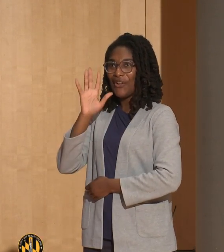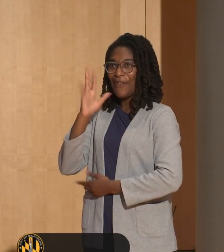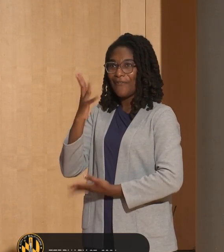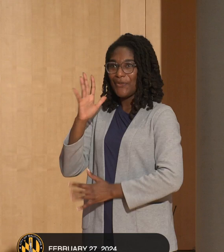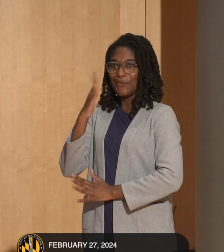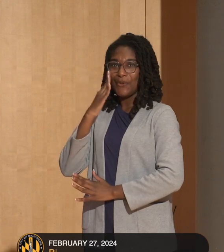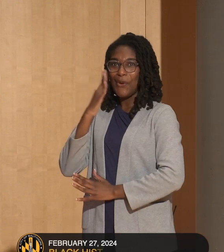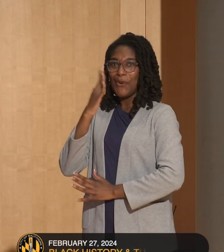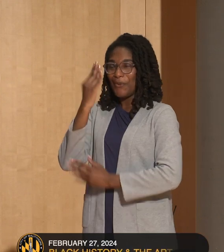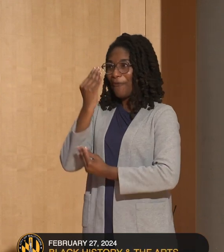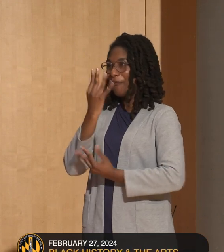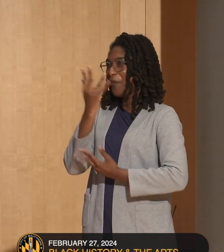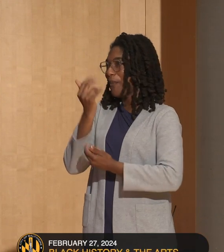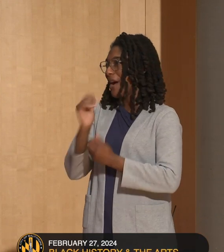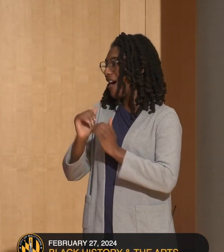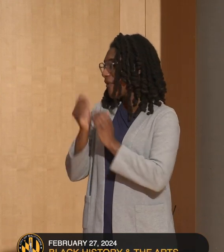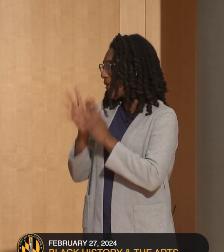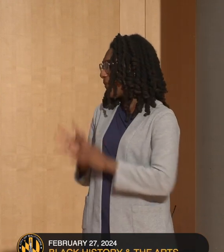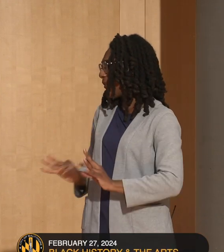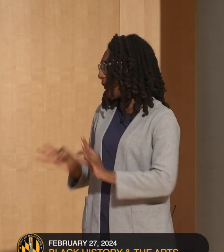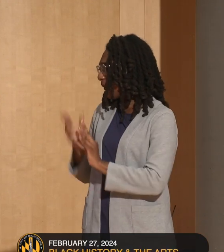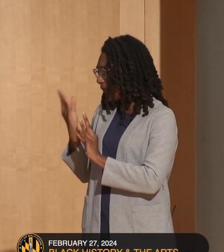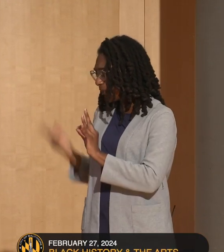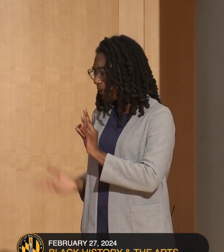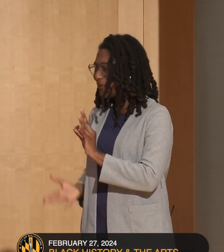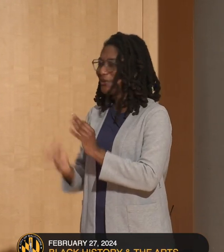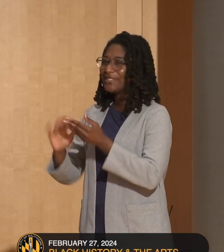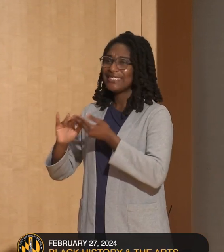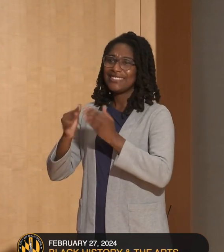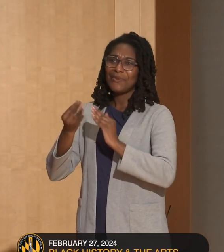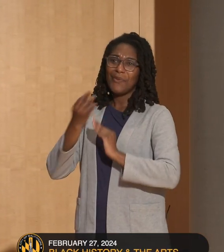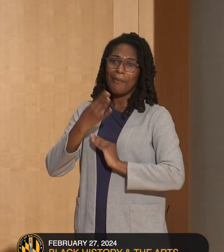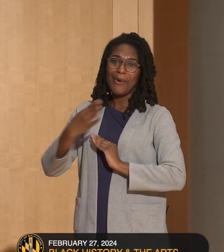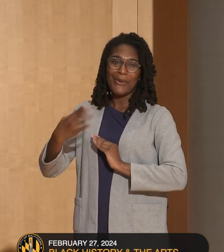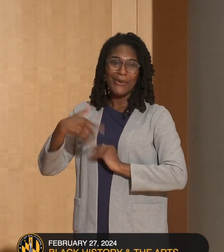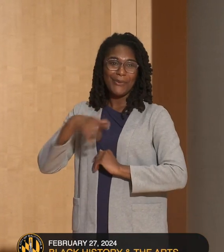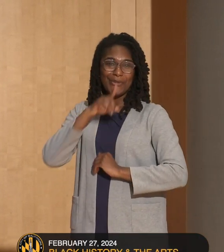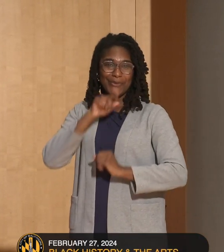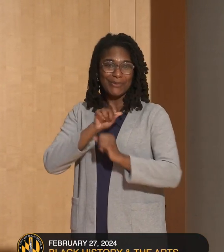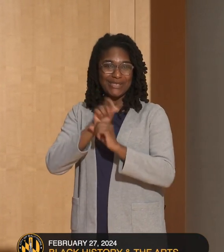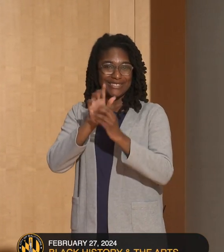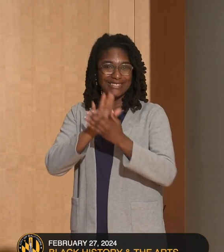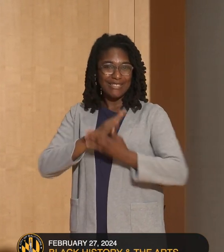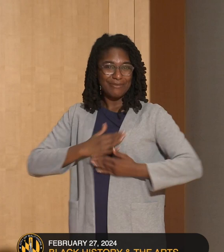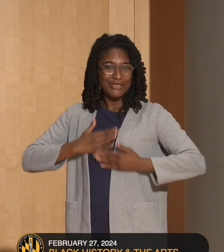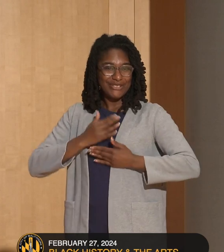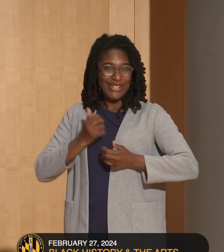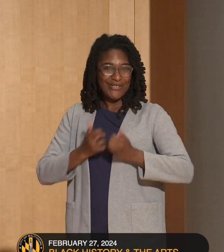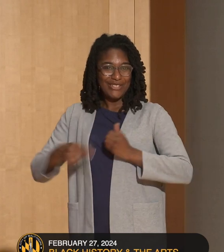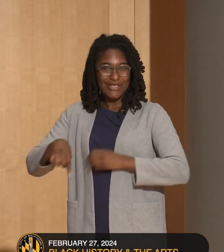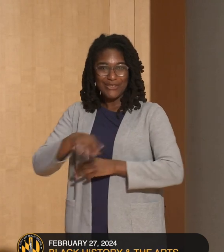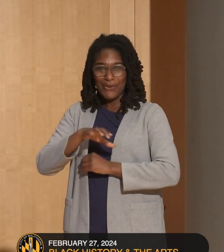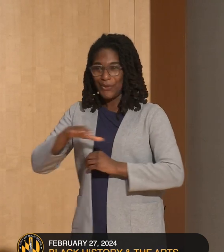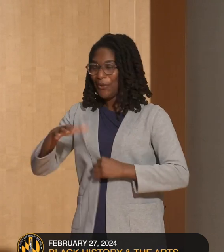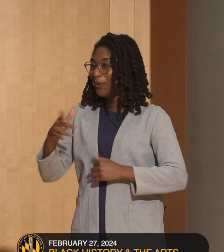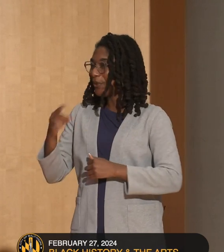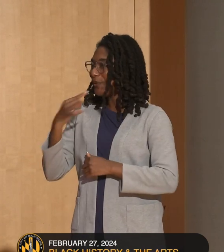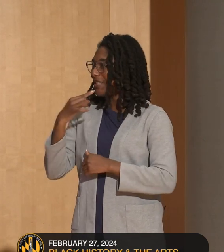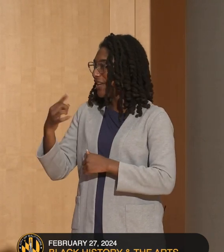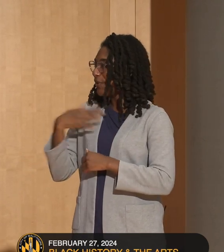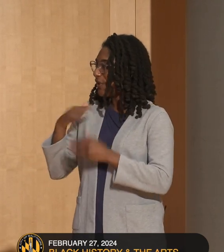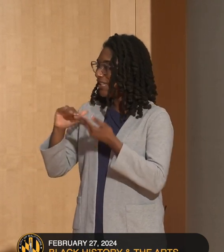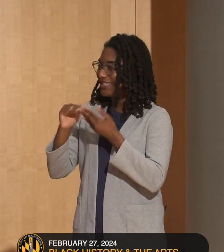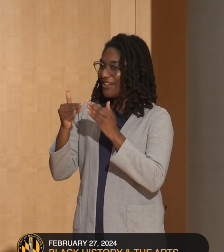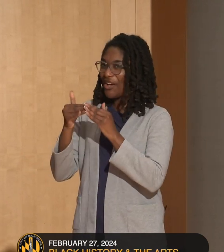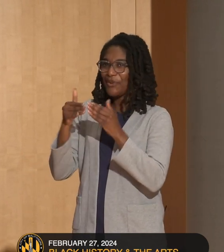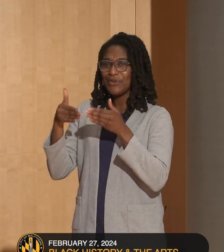how important you are to the city of Baltimore and how much we appreciate all that you do. You often say that you are the town square, you want to be